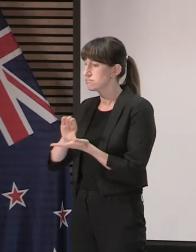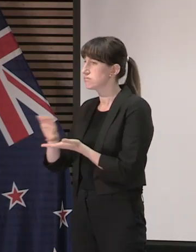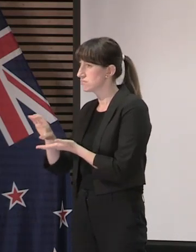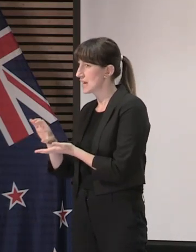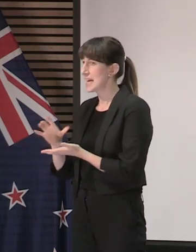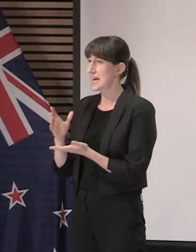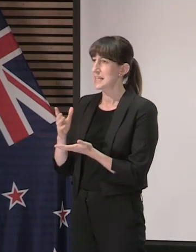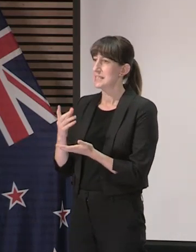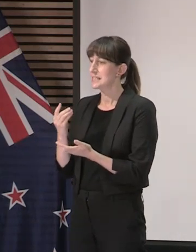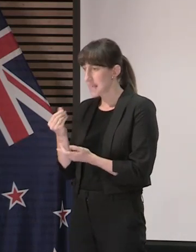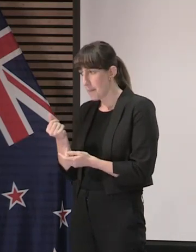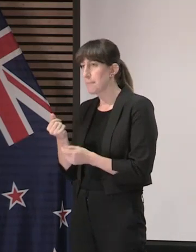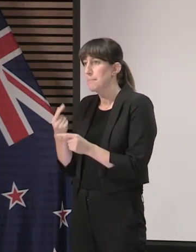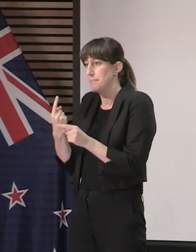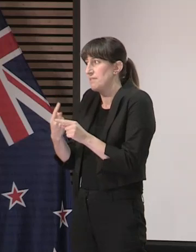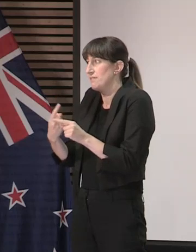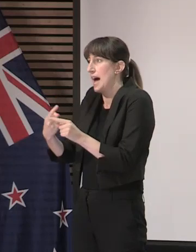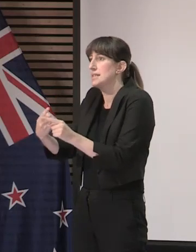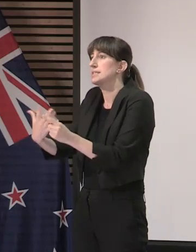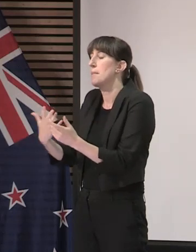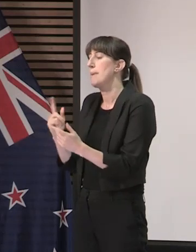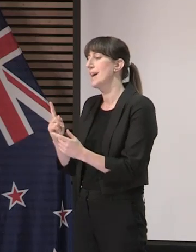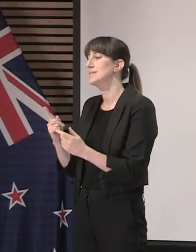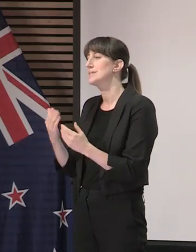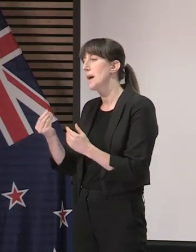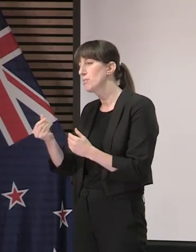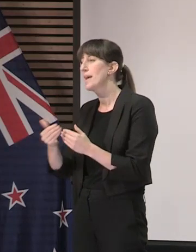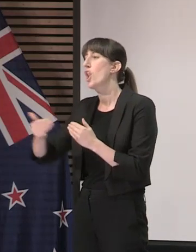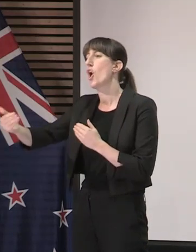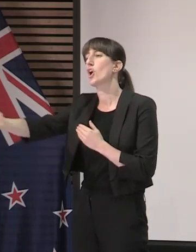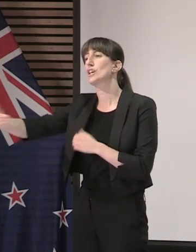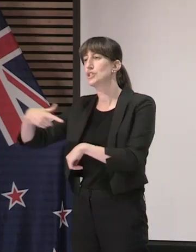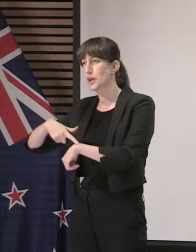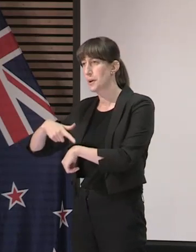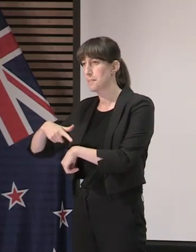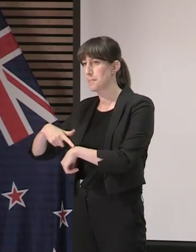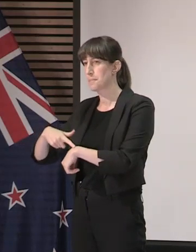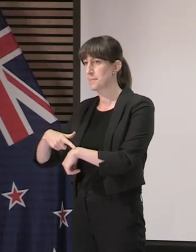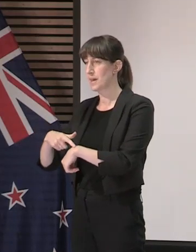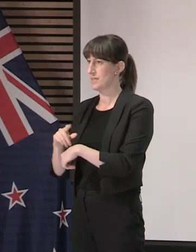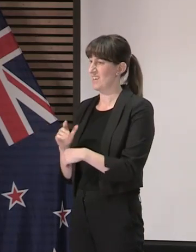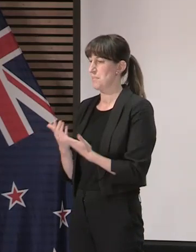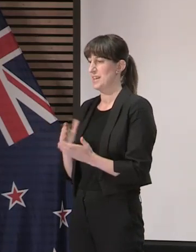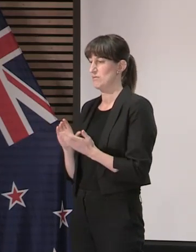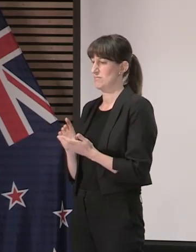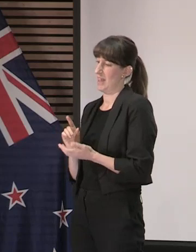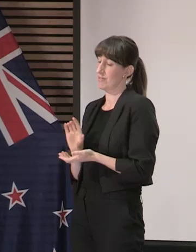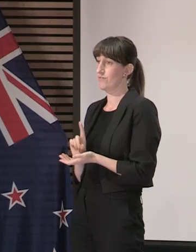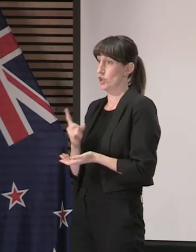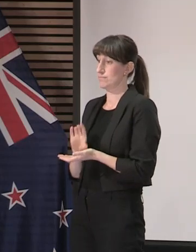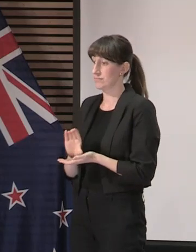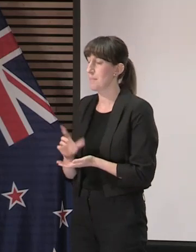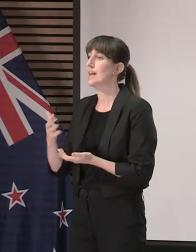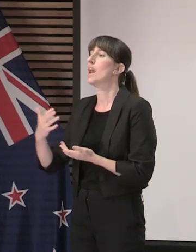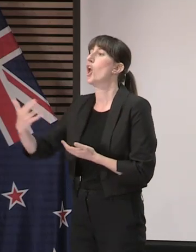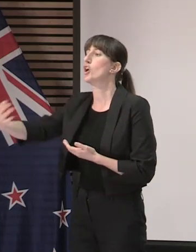some immediacy, but there is some longer term work that will be at a different scale to that first tranche that will be further down the track.